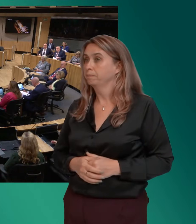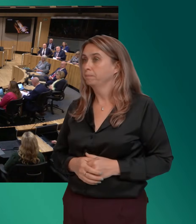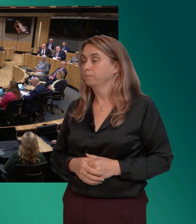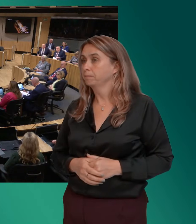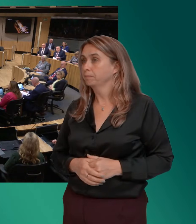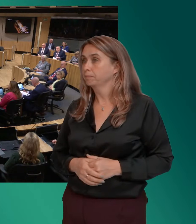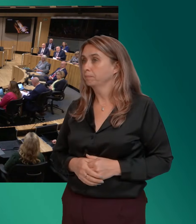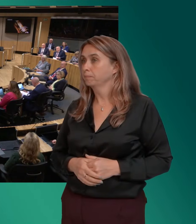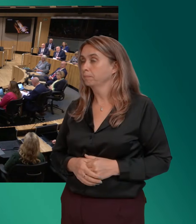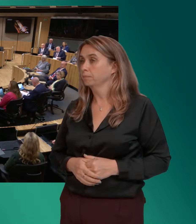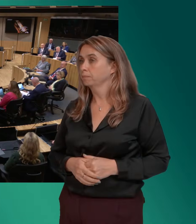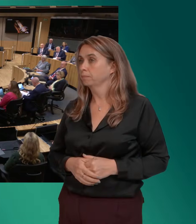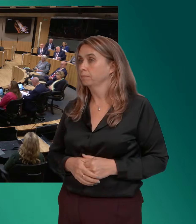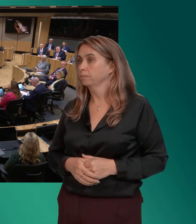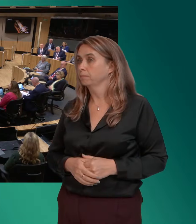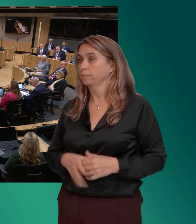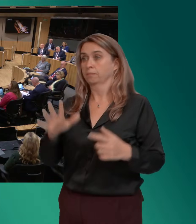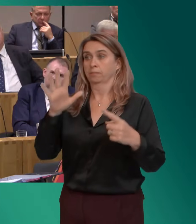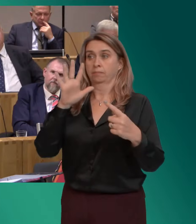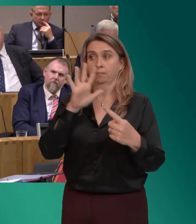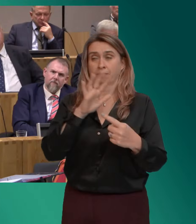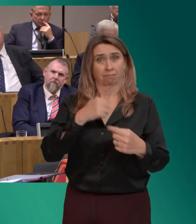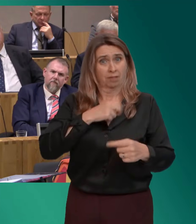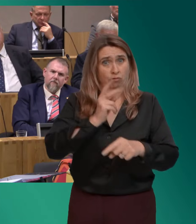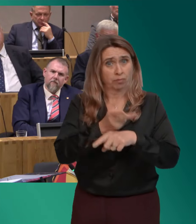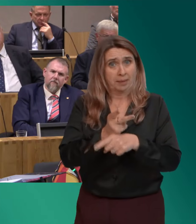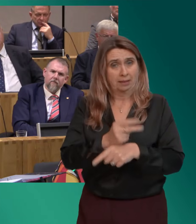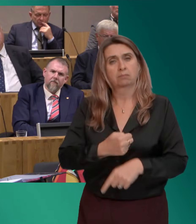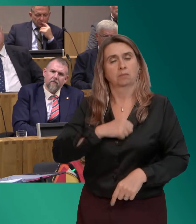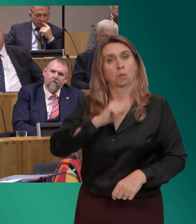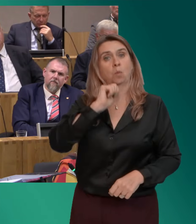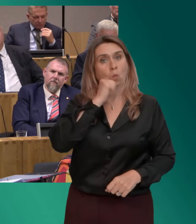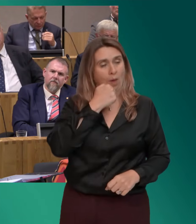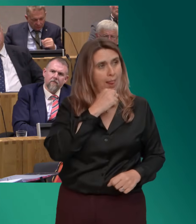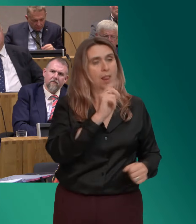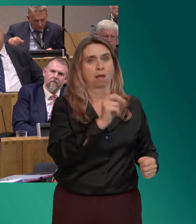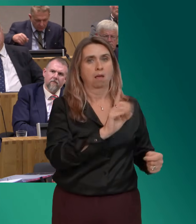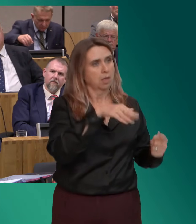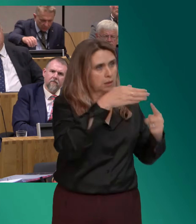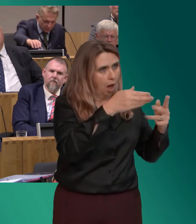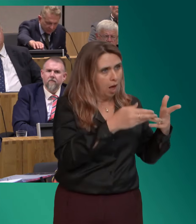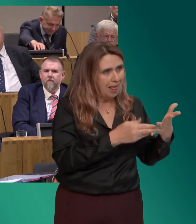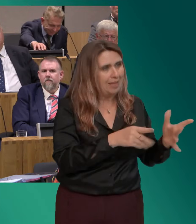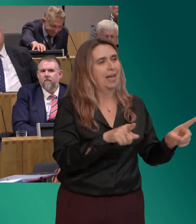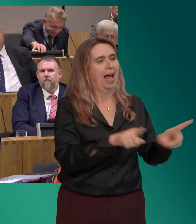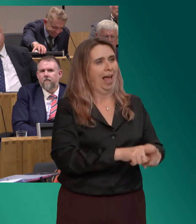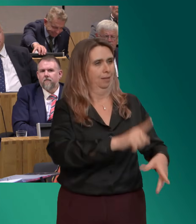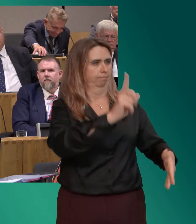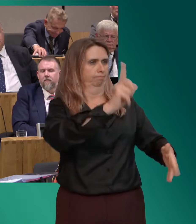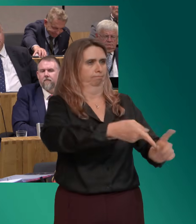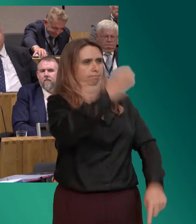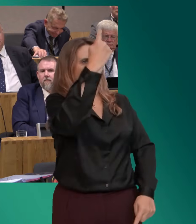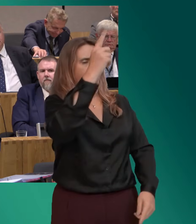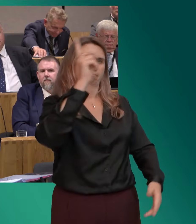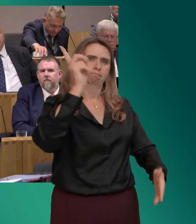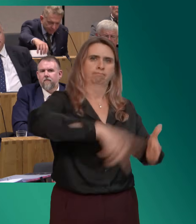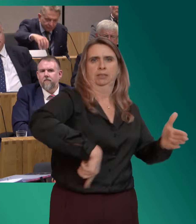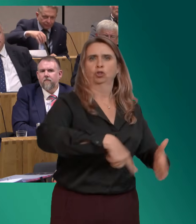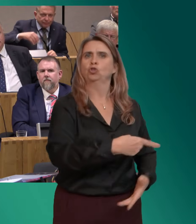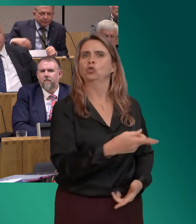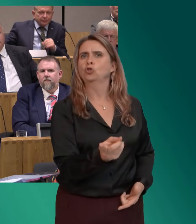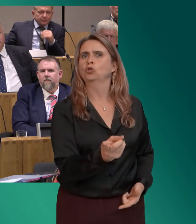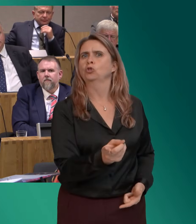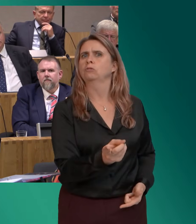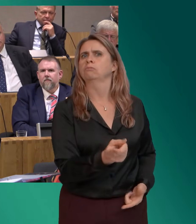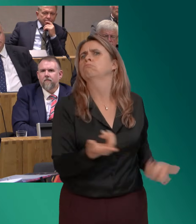important thing to do is to repeat what I said. We will act by targeting prevention and enforcement where evidence shows it is needed.